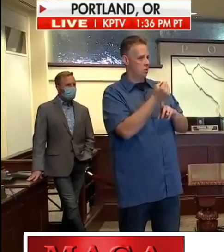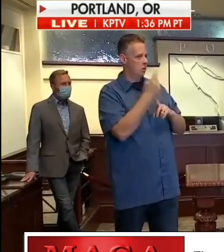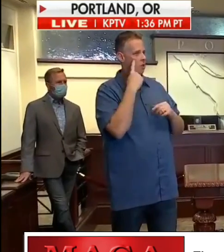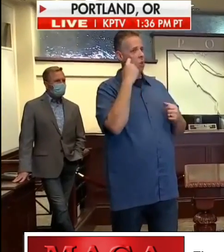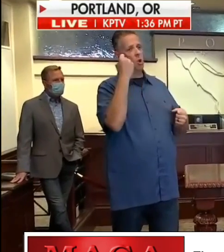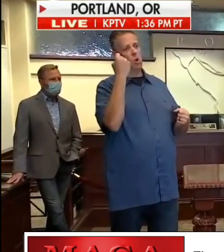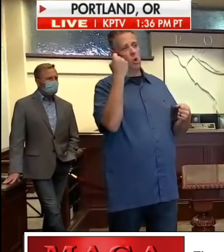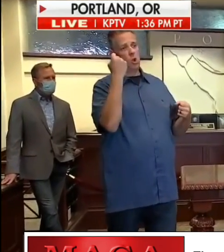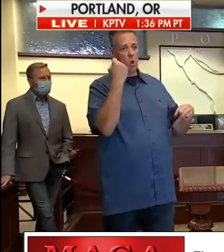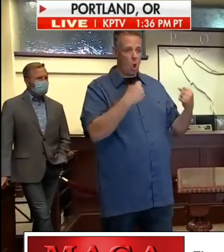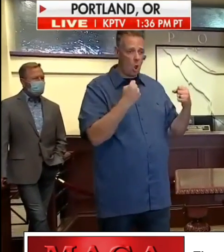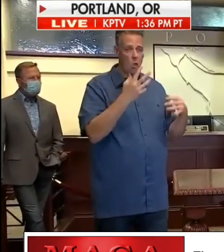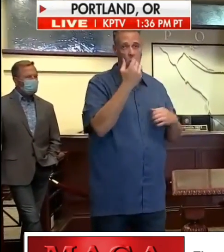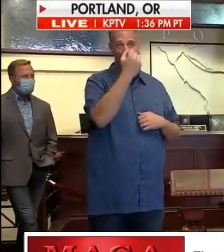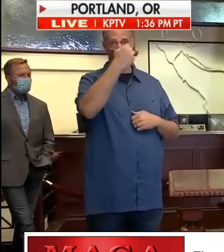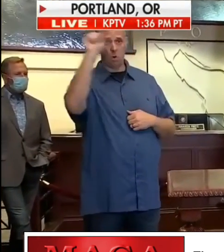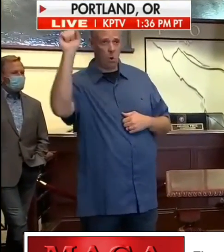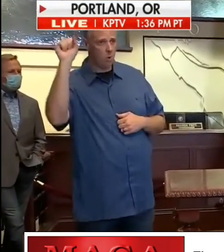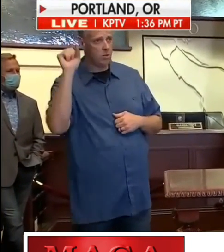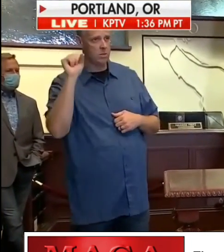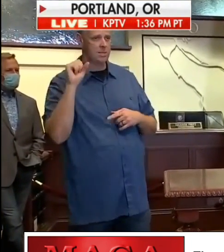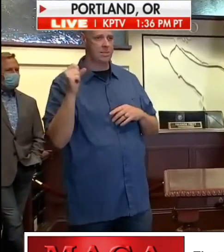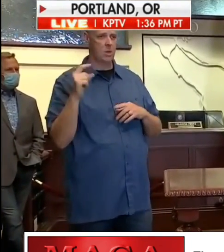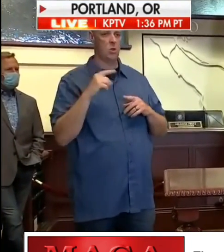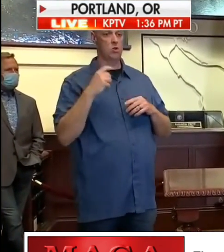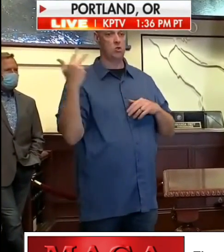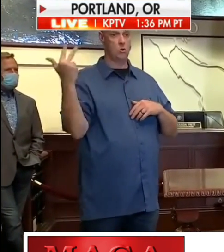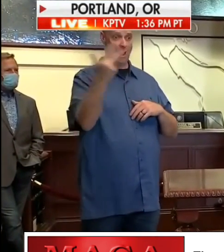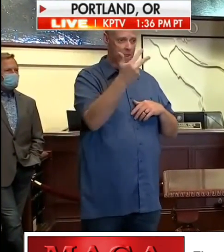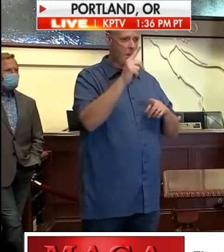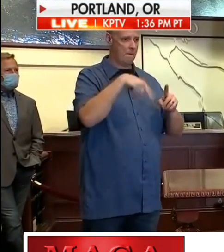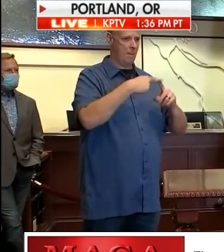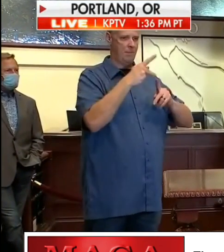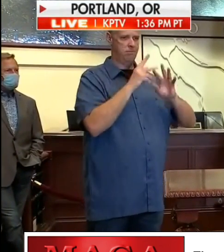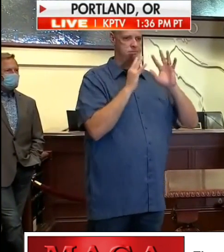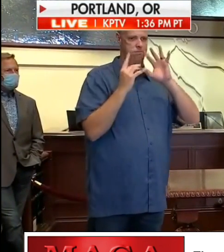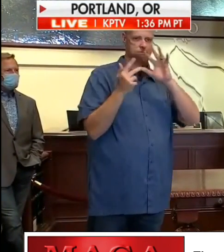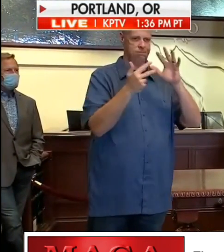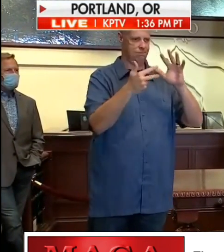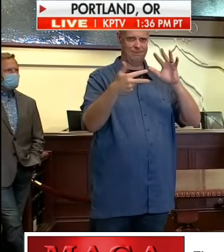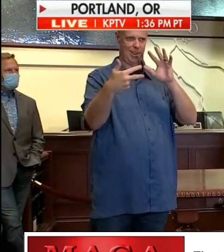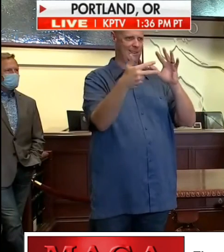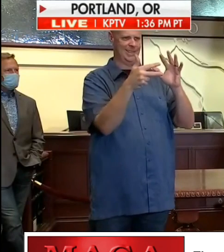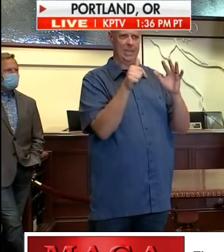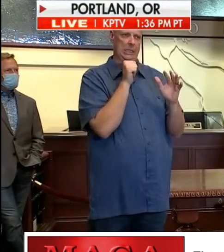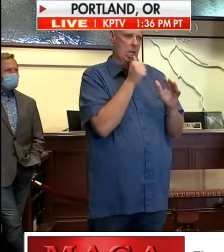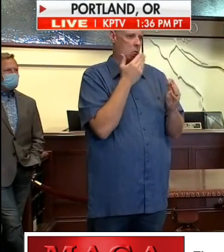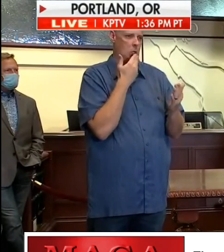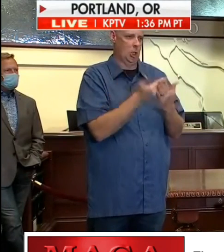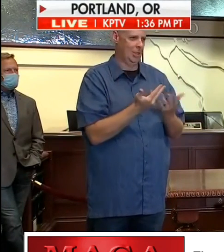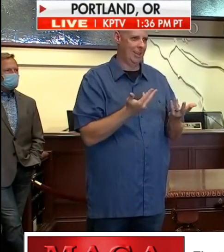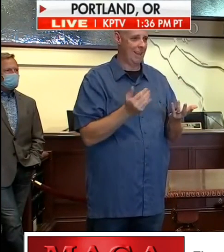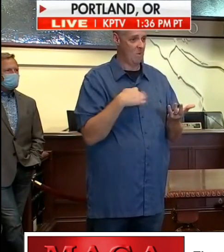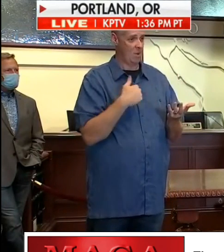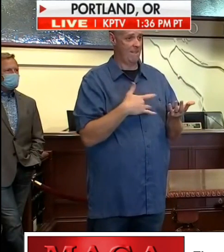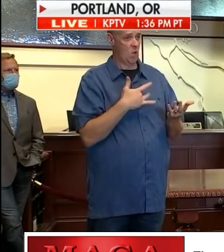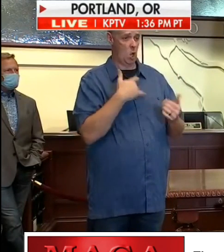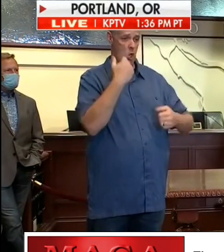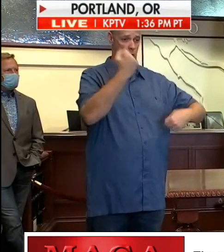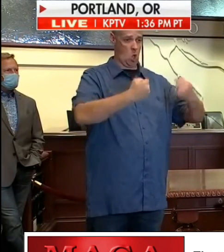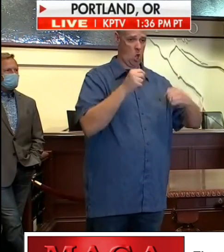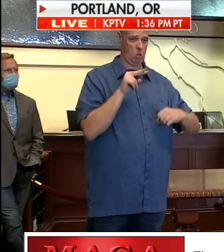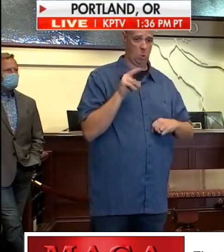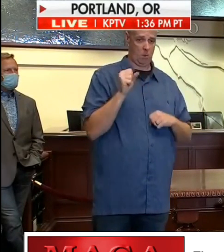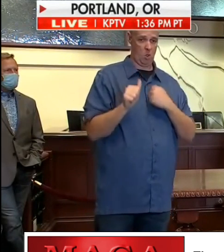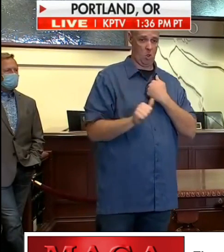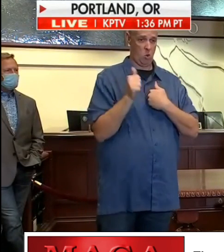and protesters on foot are just a bad mix in general. And I think given the opportunity, if we feel a vehicle poses some sort of